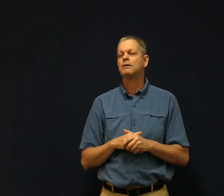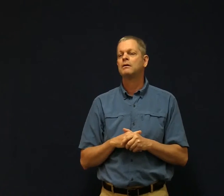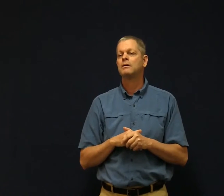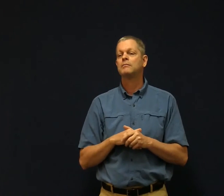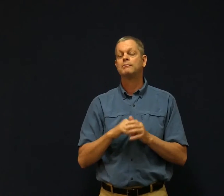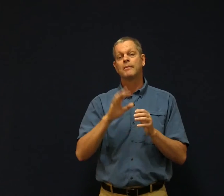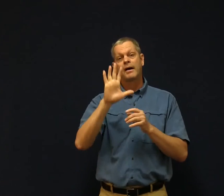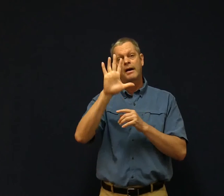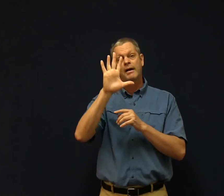vocabulary.